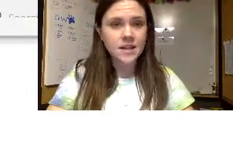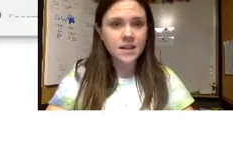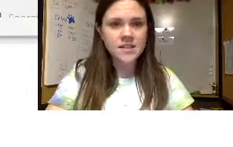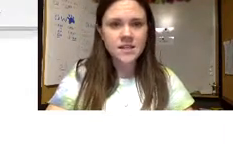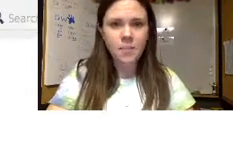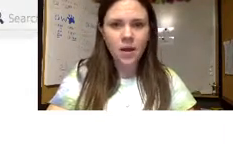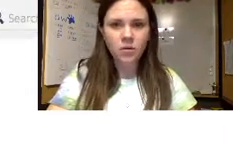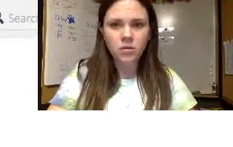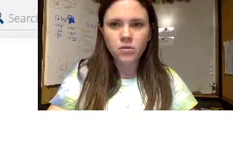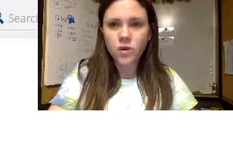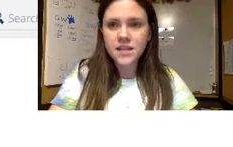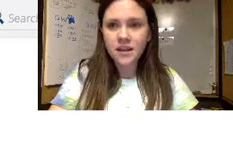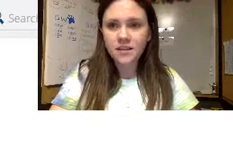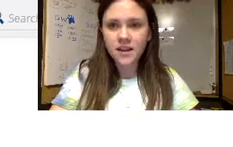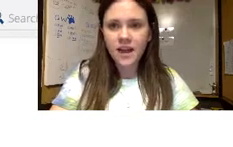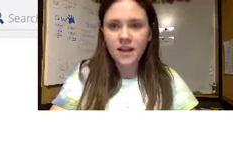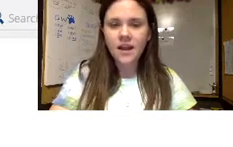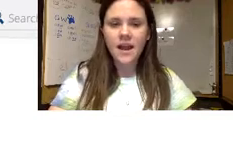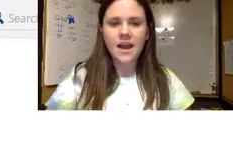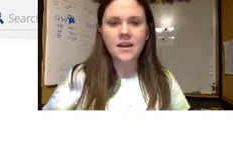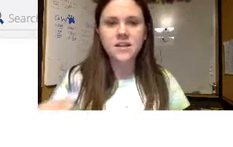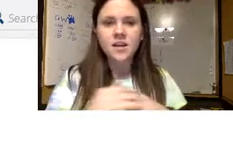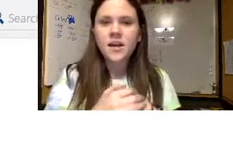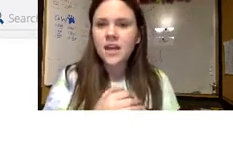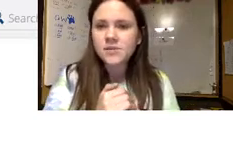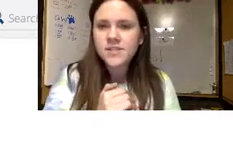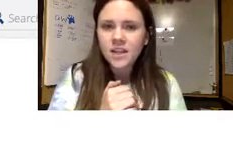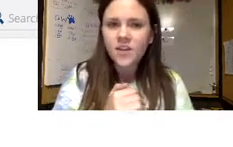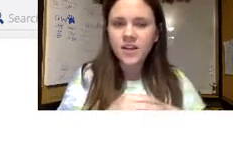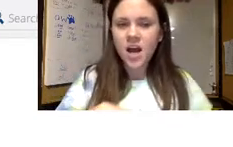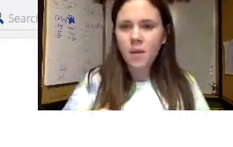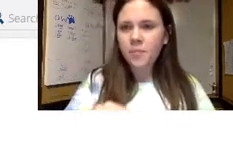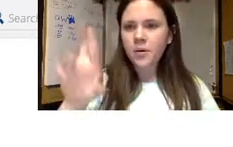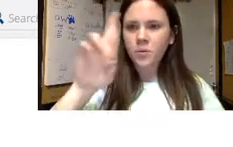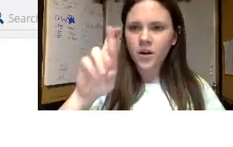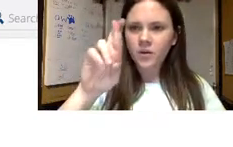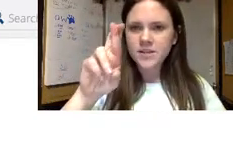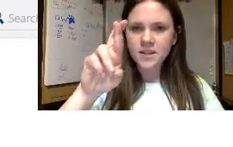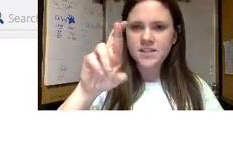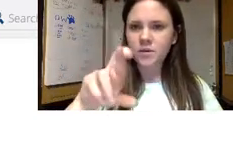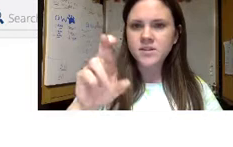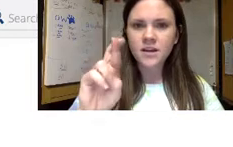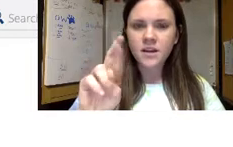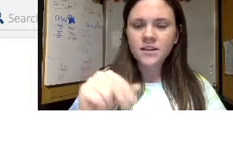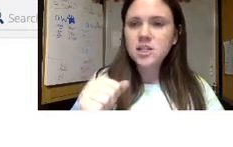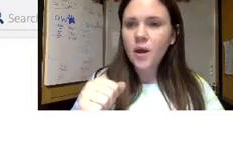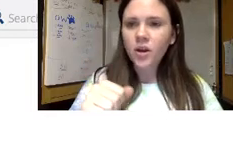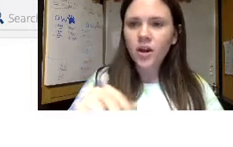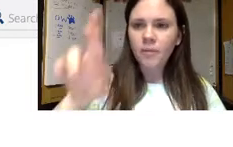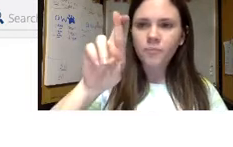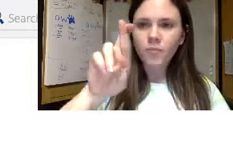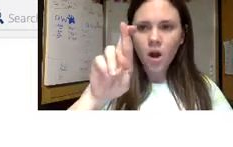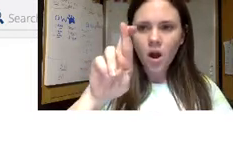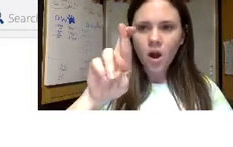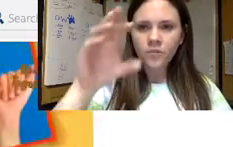And this is about Rosina. And can you see at the very top where we see these symbols? That's spelling her